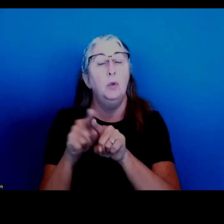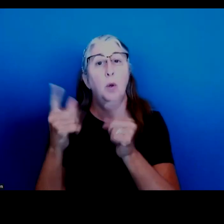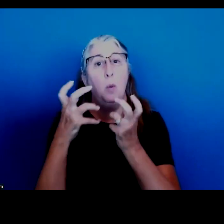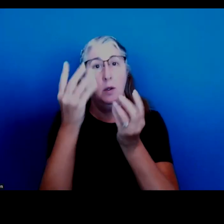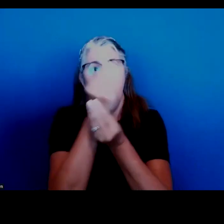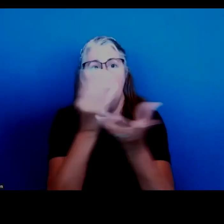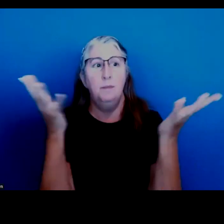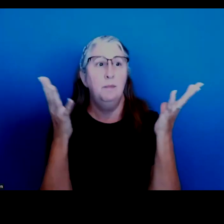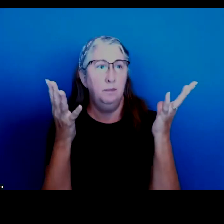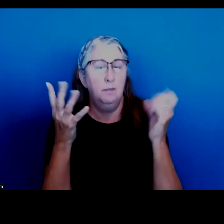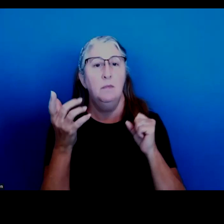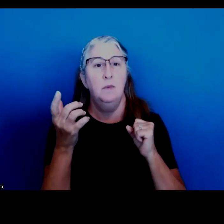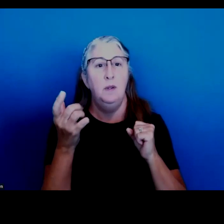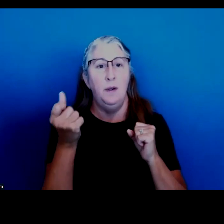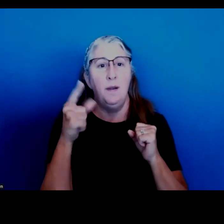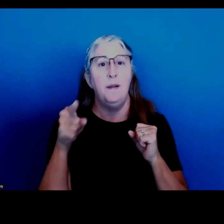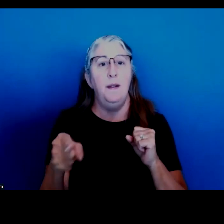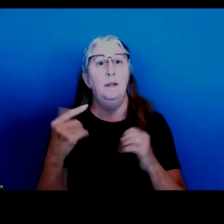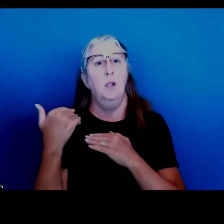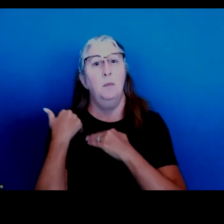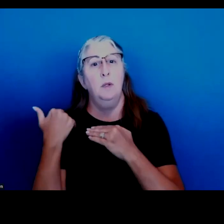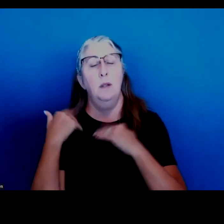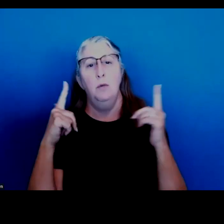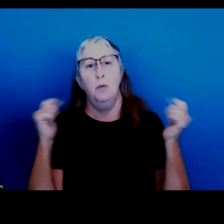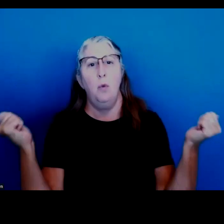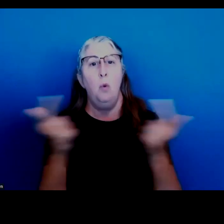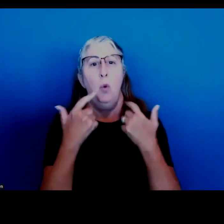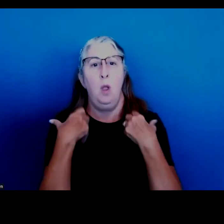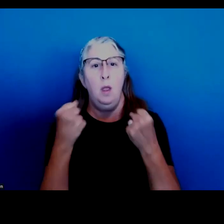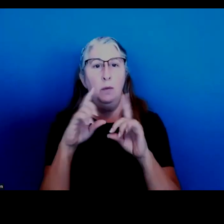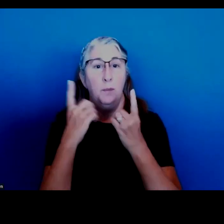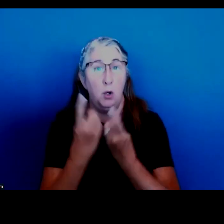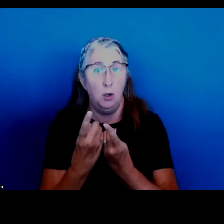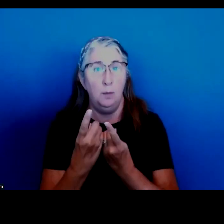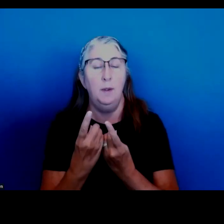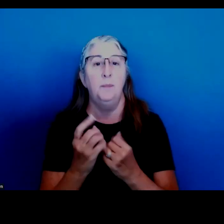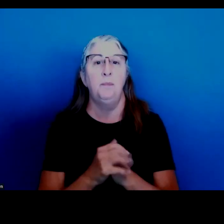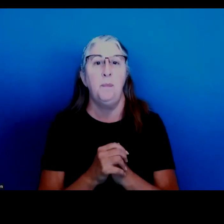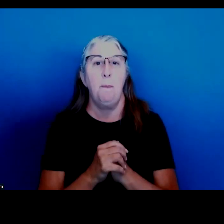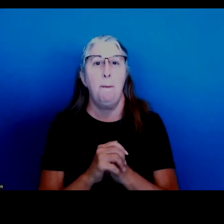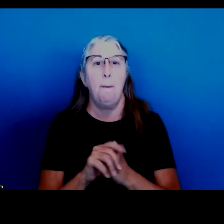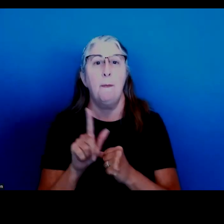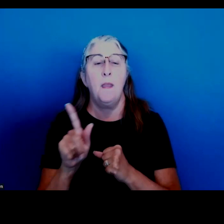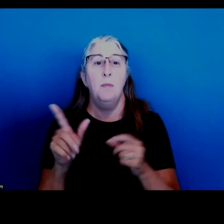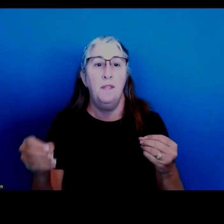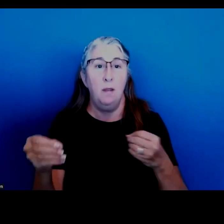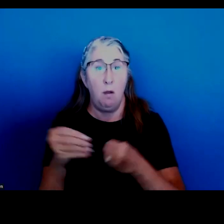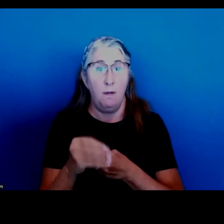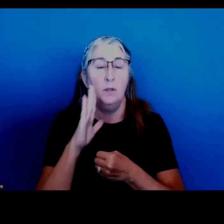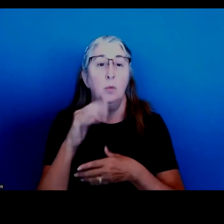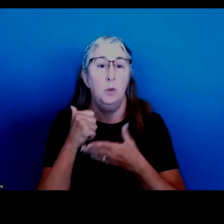clear that this obligation belongs to the entire health department. But the office will